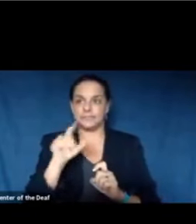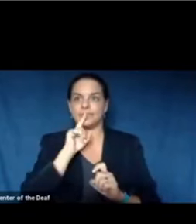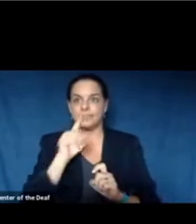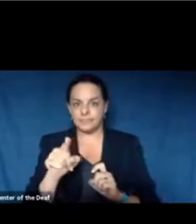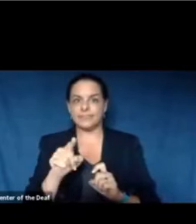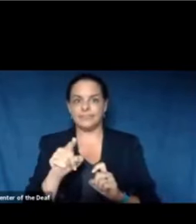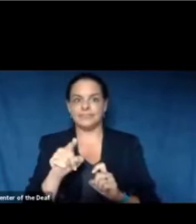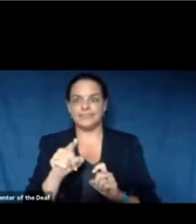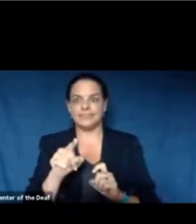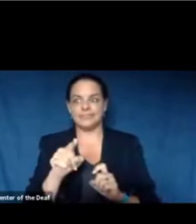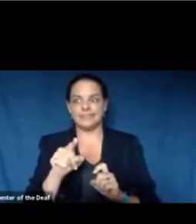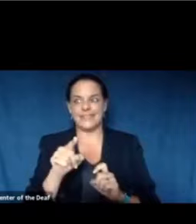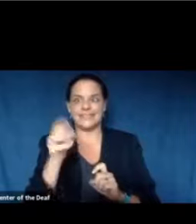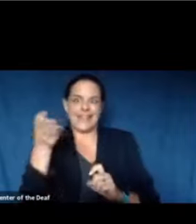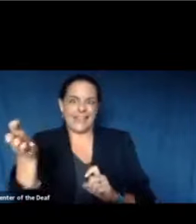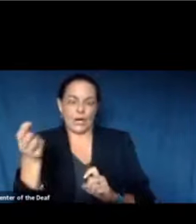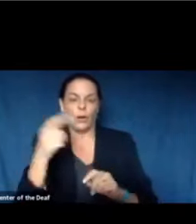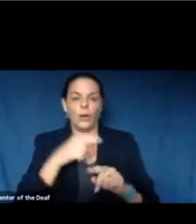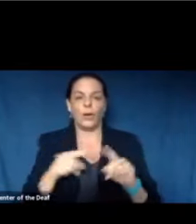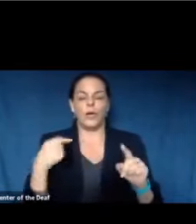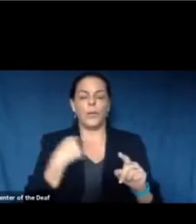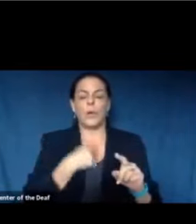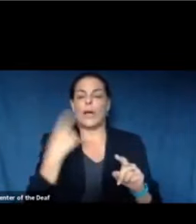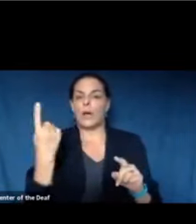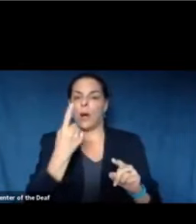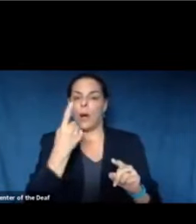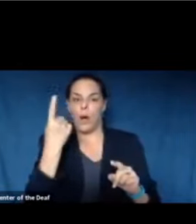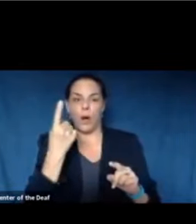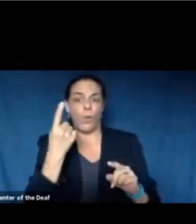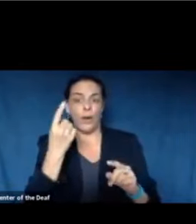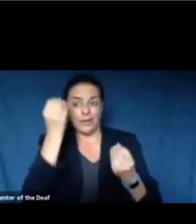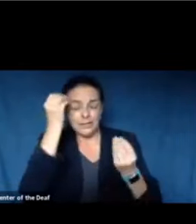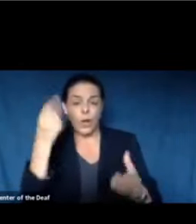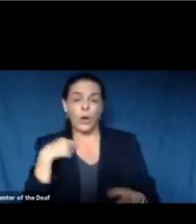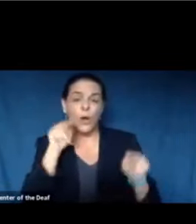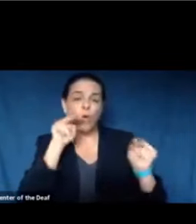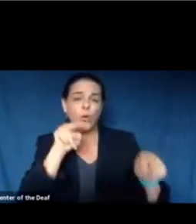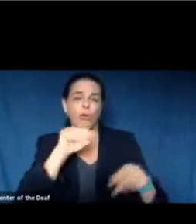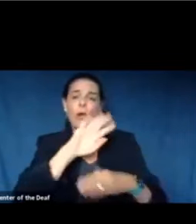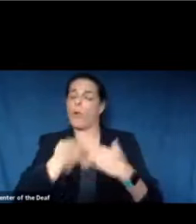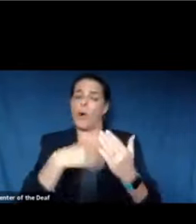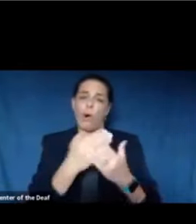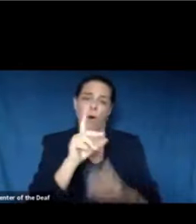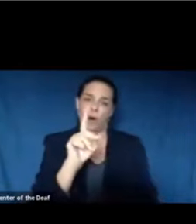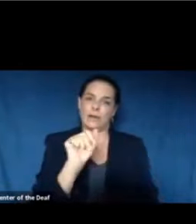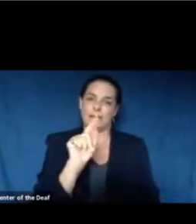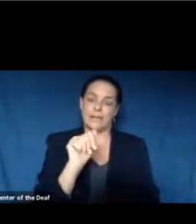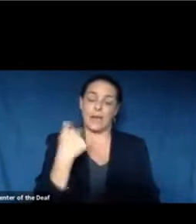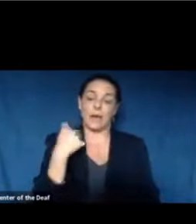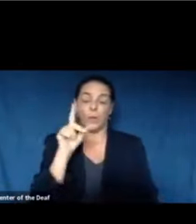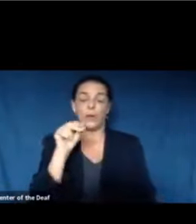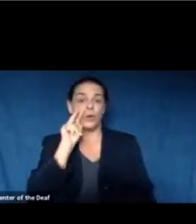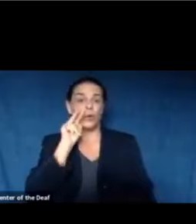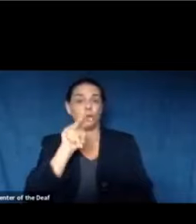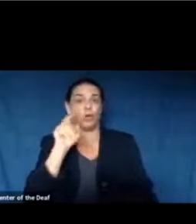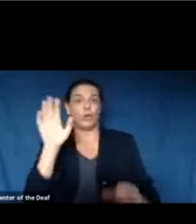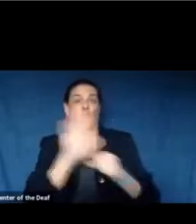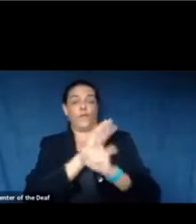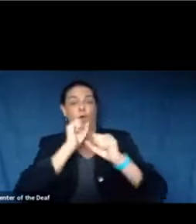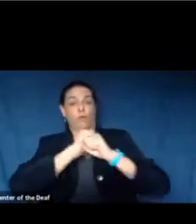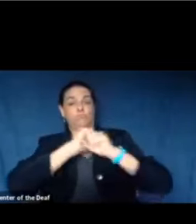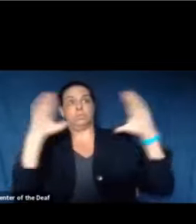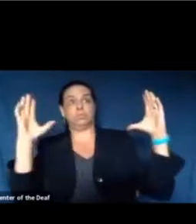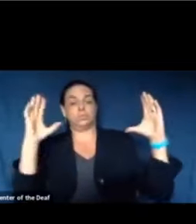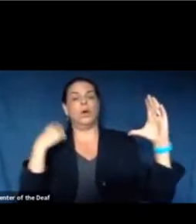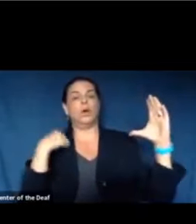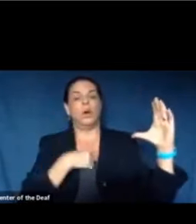that's there. But we also can look at, we always say we look at all of the data. And so we do look at the full picture. We've seen